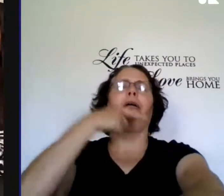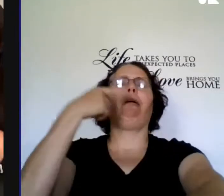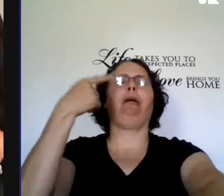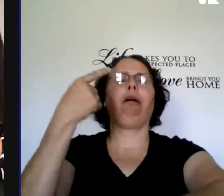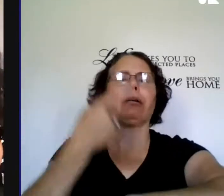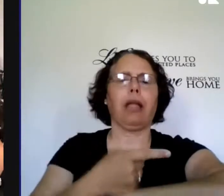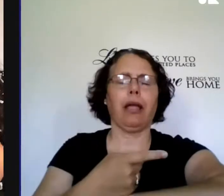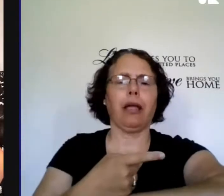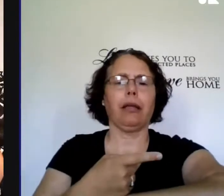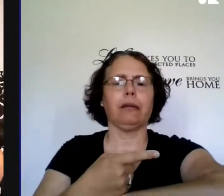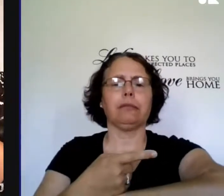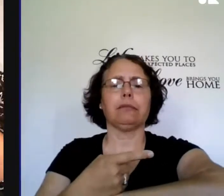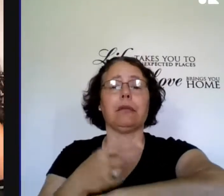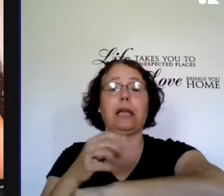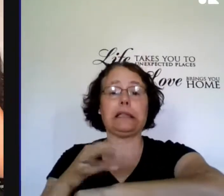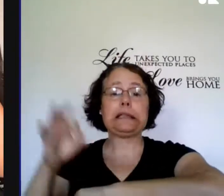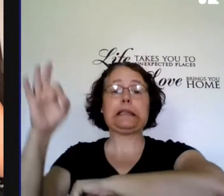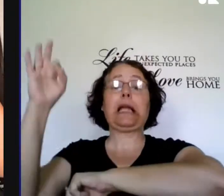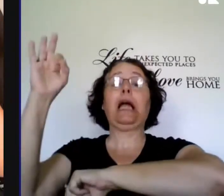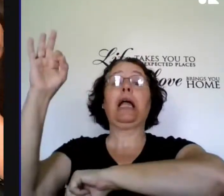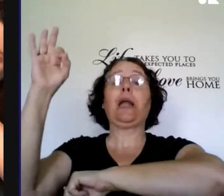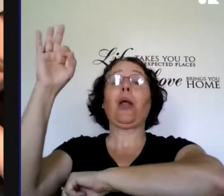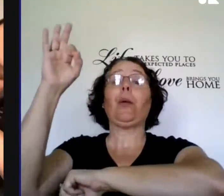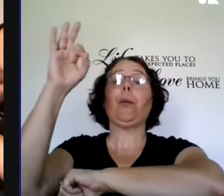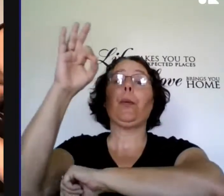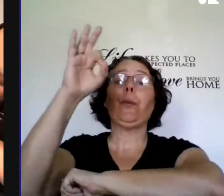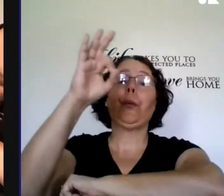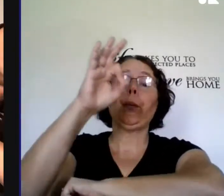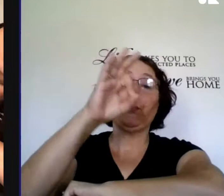low and night's on its way.